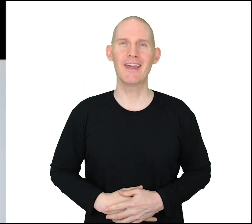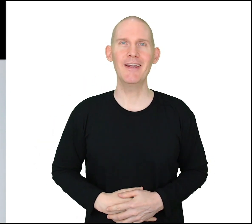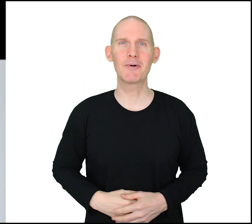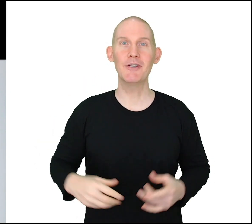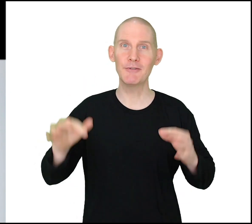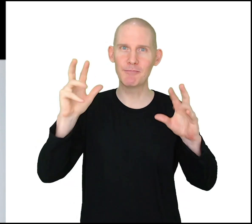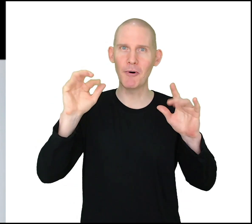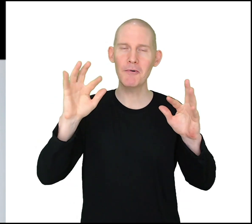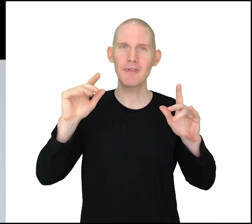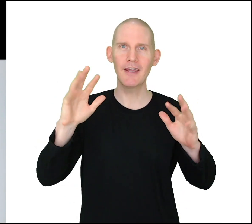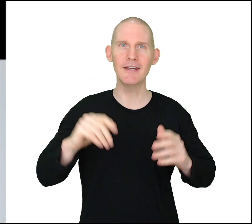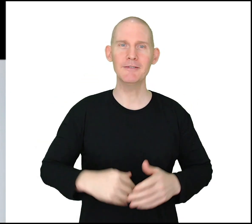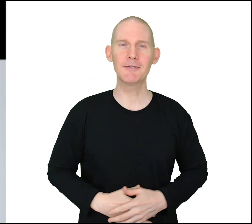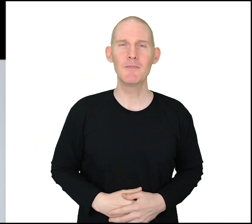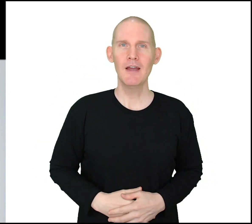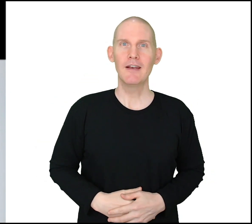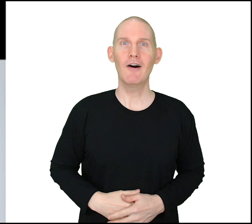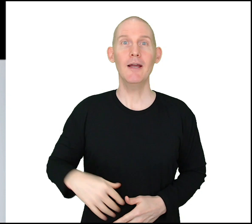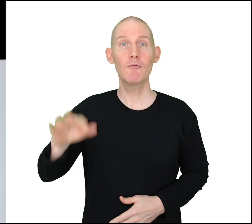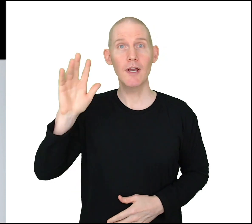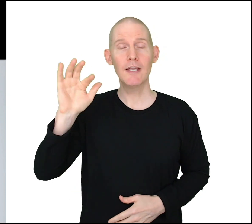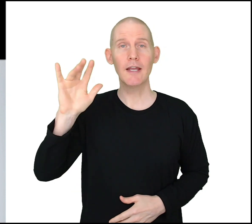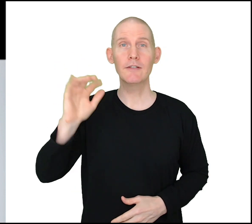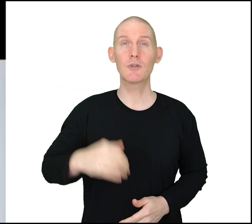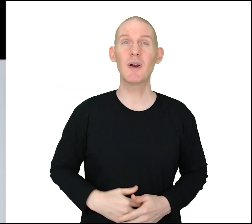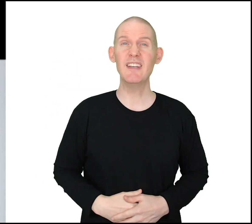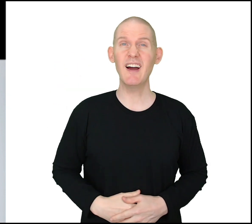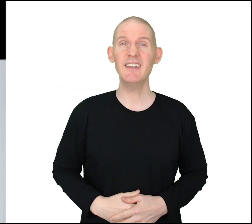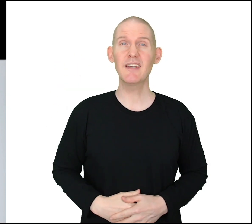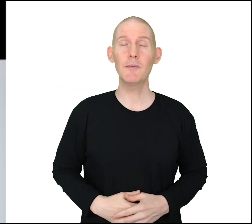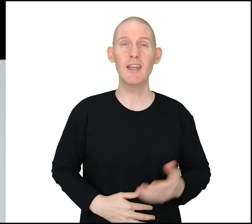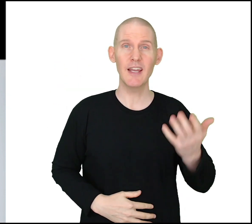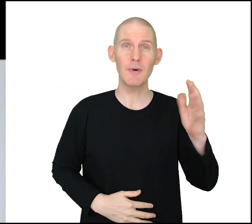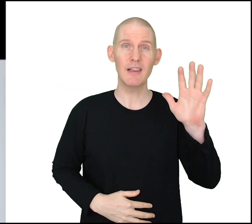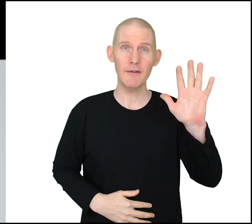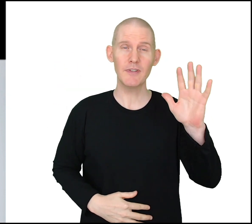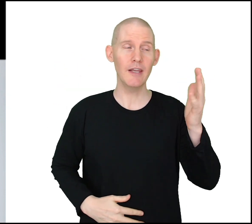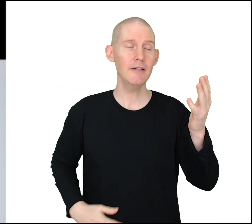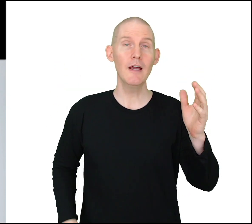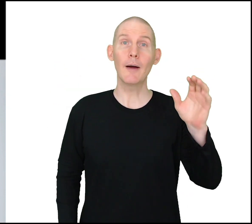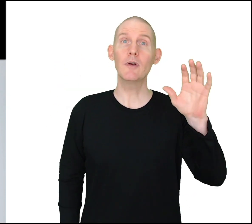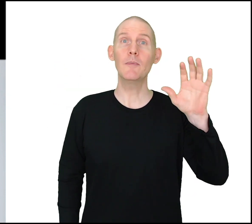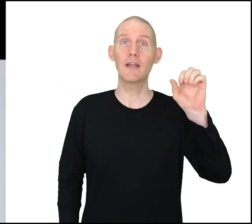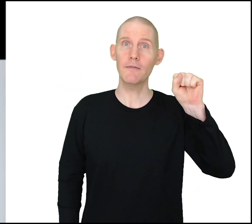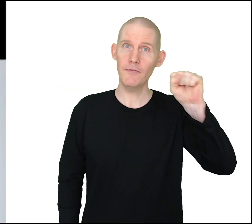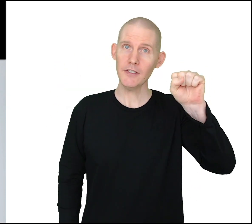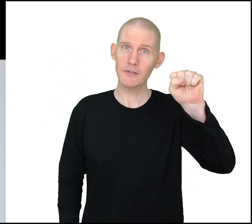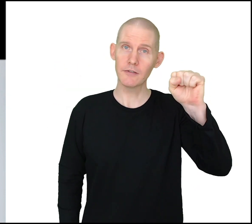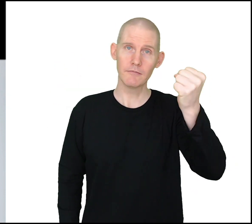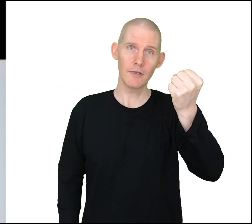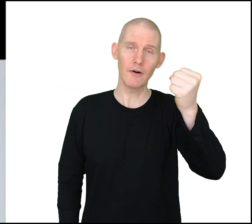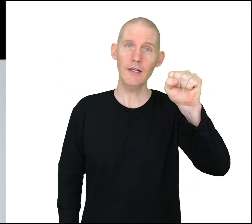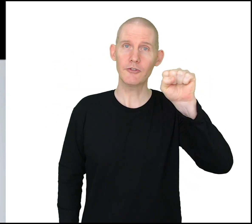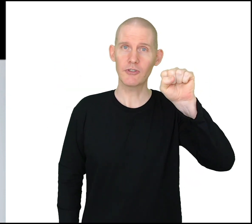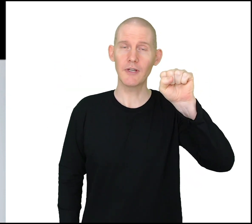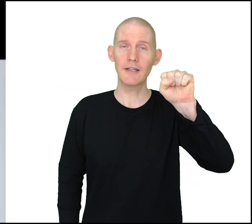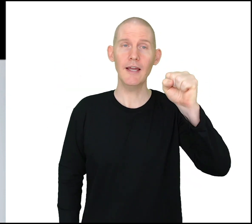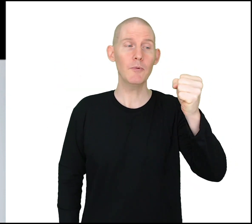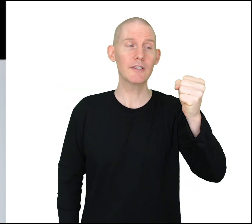Okay, we're going to use both hands. Now I'm right-handed, so my non-dominant hand, my left hand, I'm going to make a fist. All right, just like that. We could say